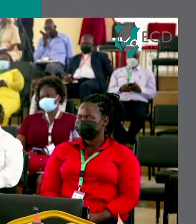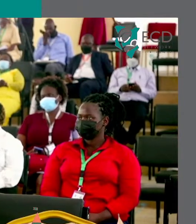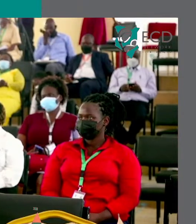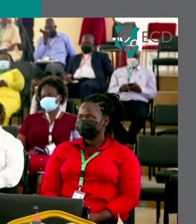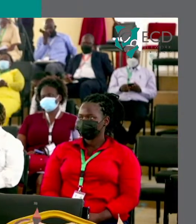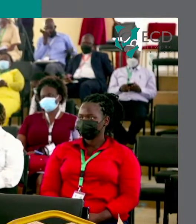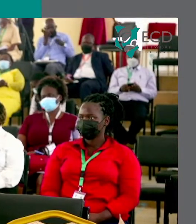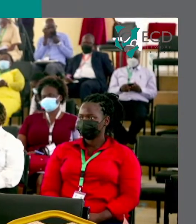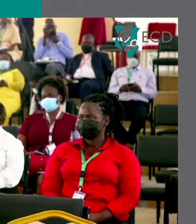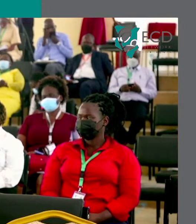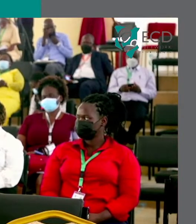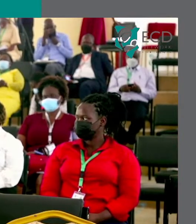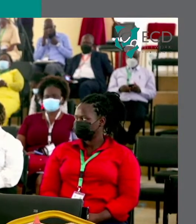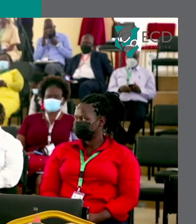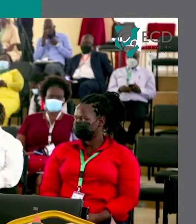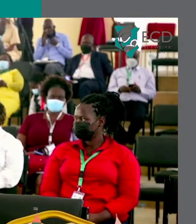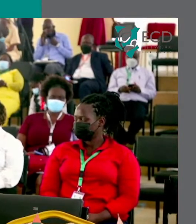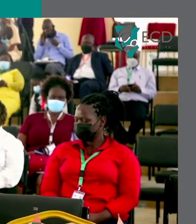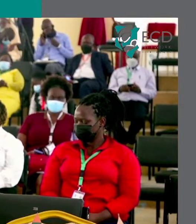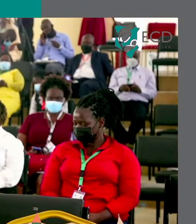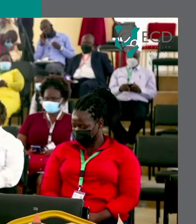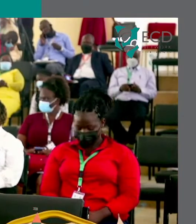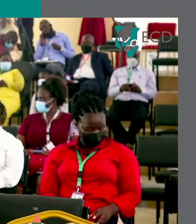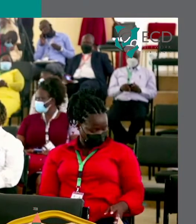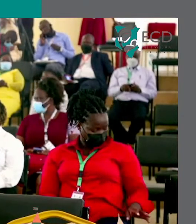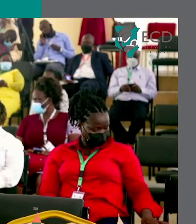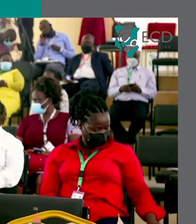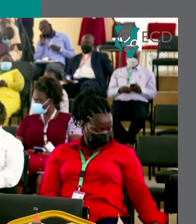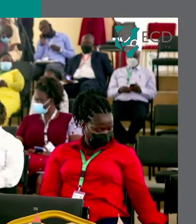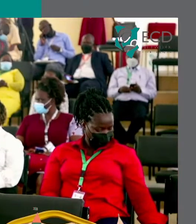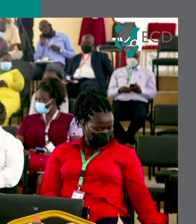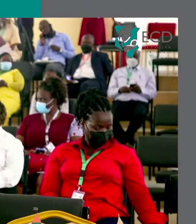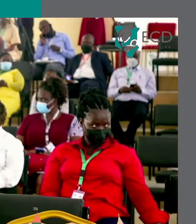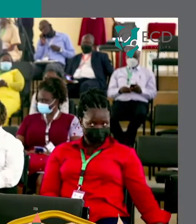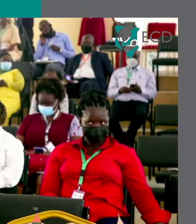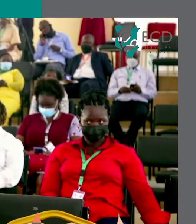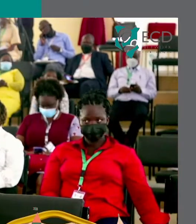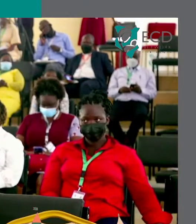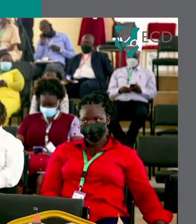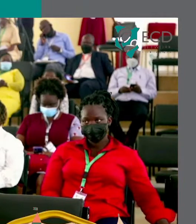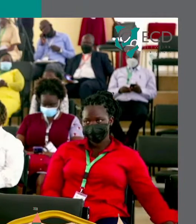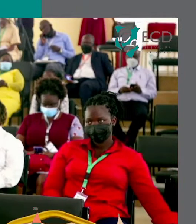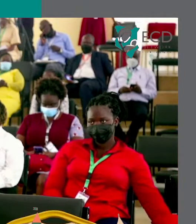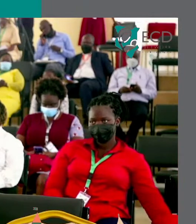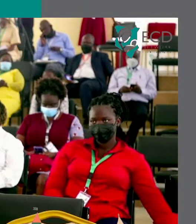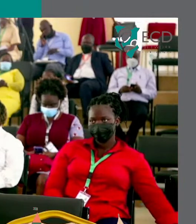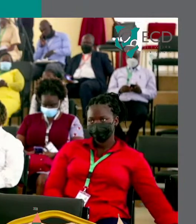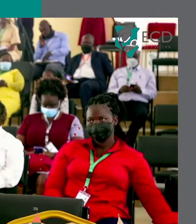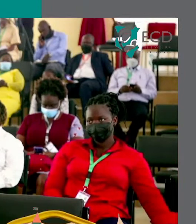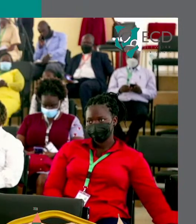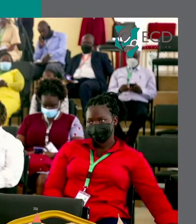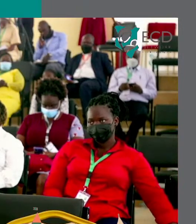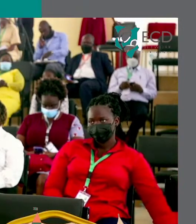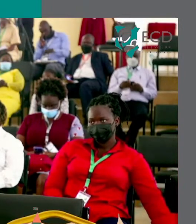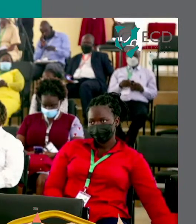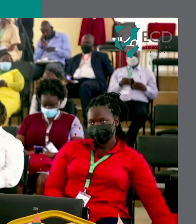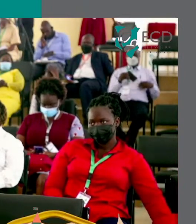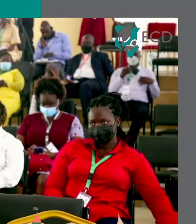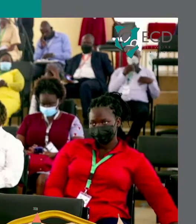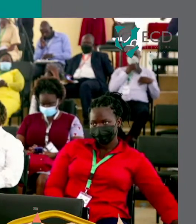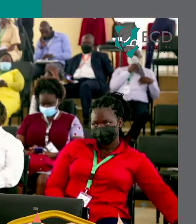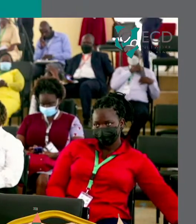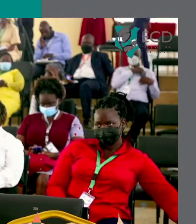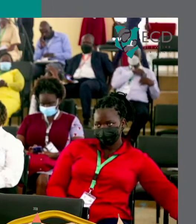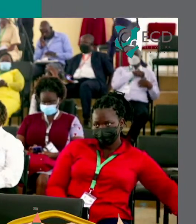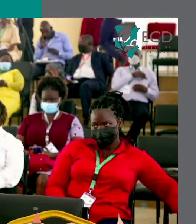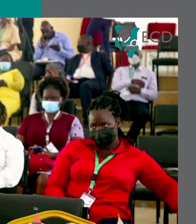2 o'clock, we'll be back here. We have an afternoon session led by an online group that will take us for about 40